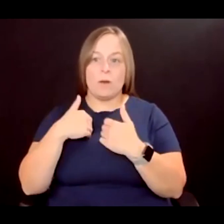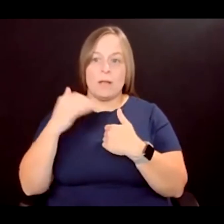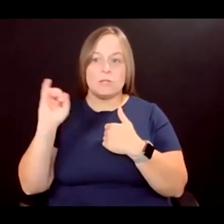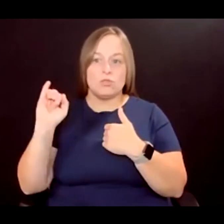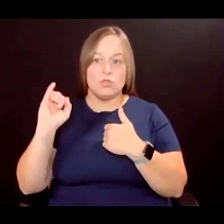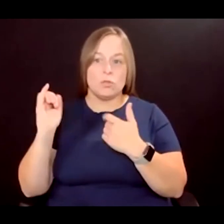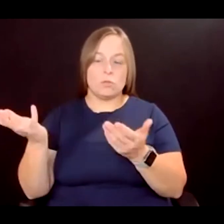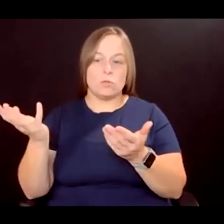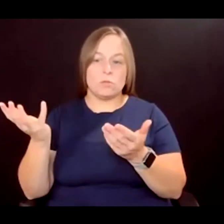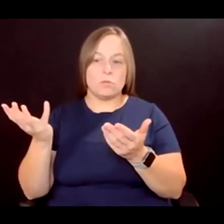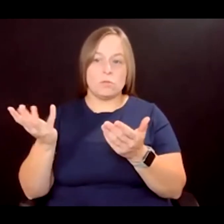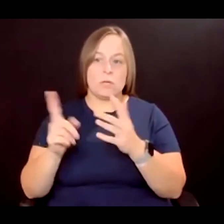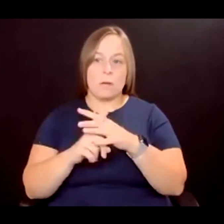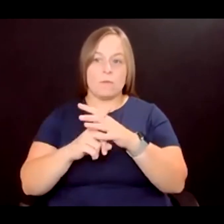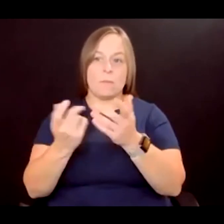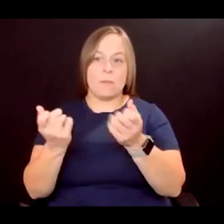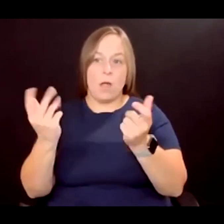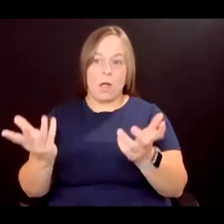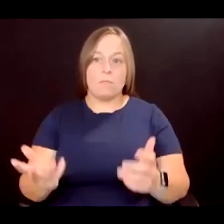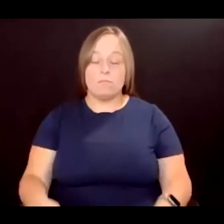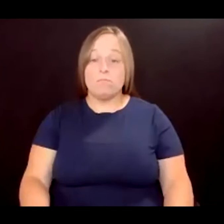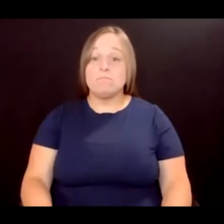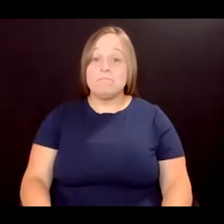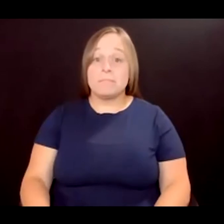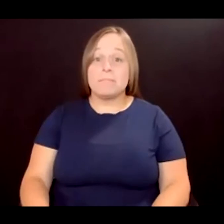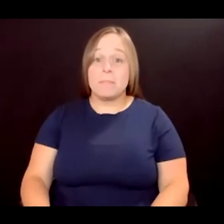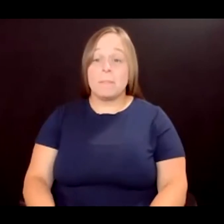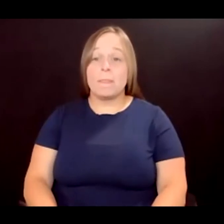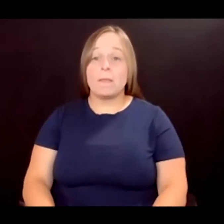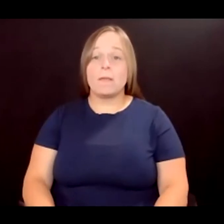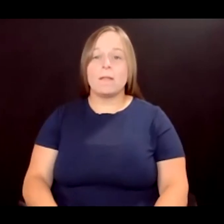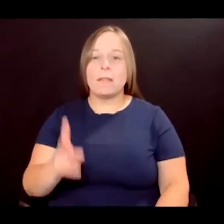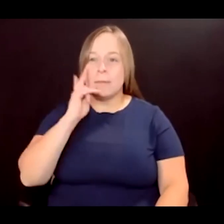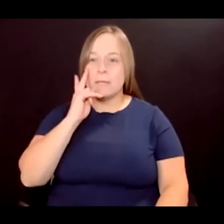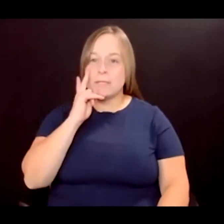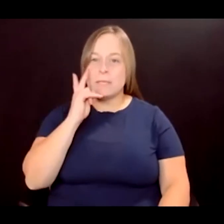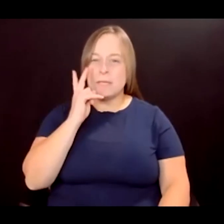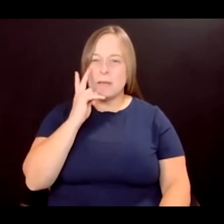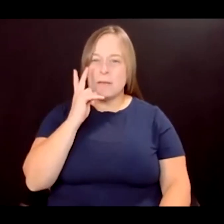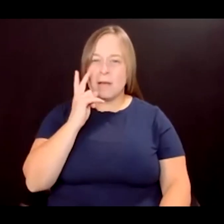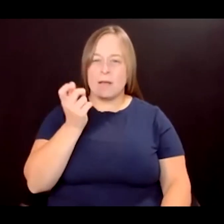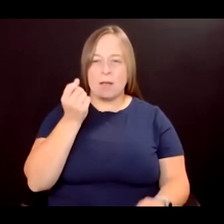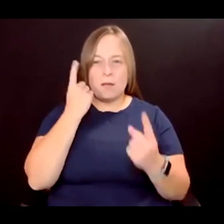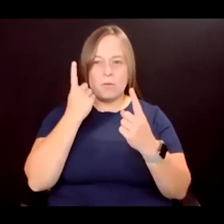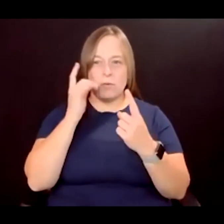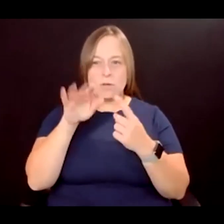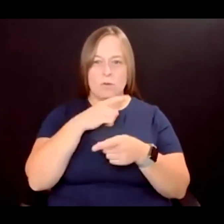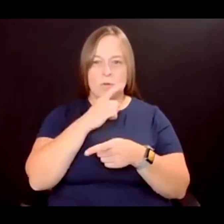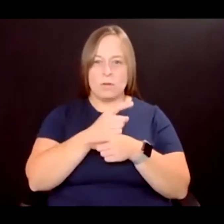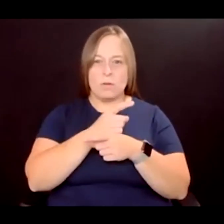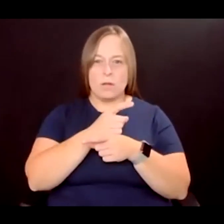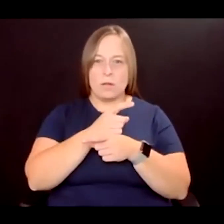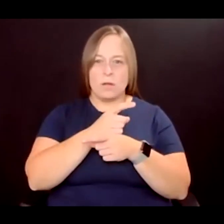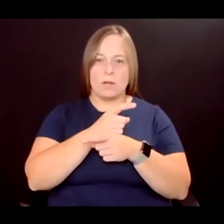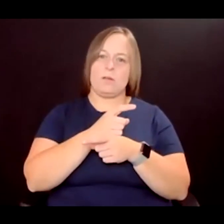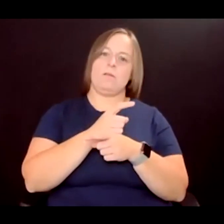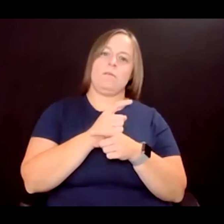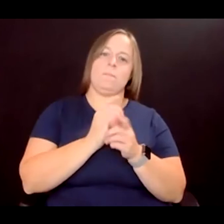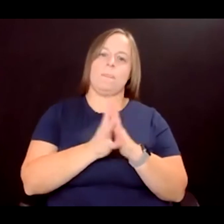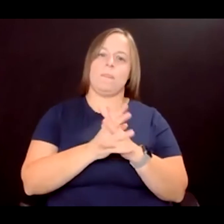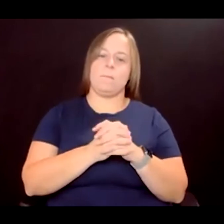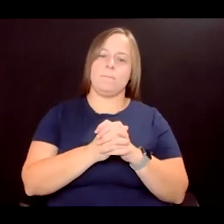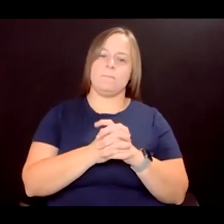company, but they simply need to work from home, whether you have the equipment that you need there or you have accessibility issues. There's no reason that should keep you